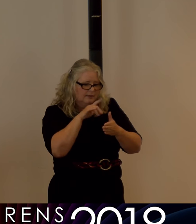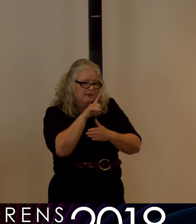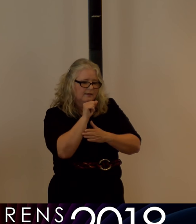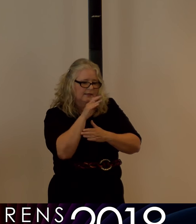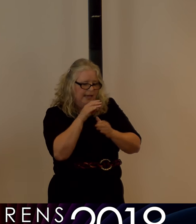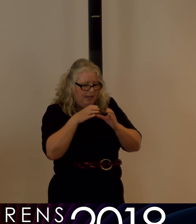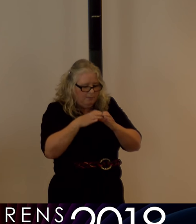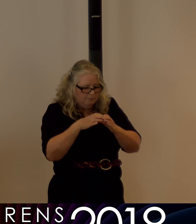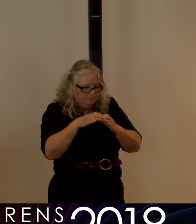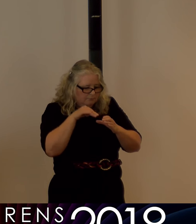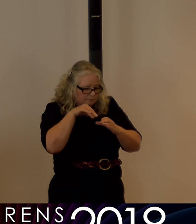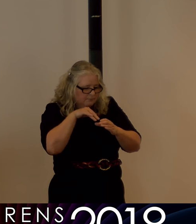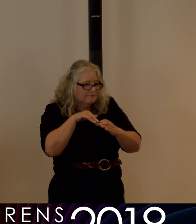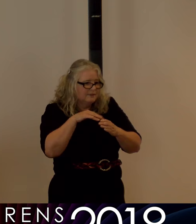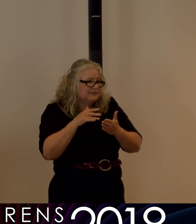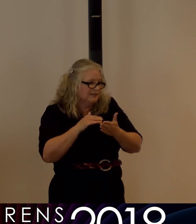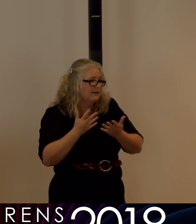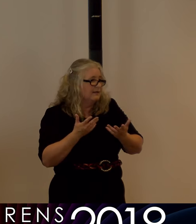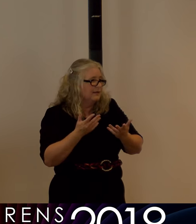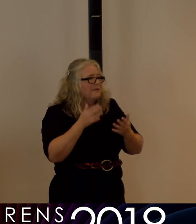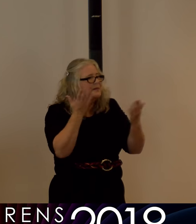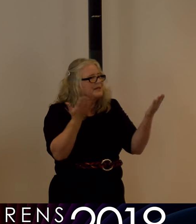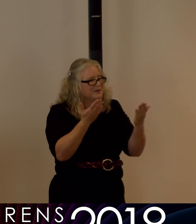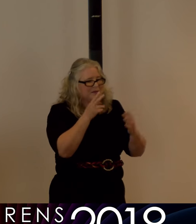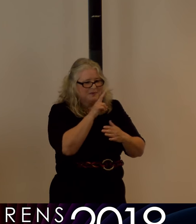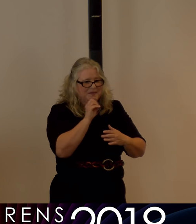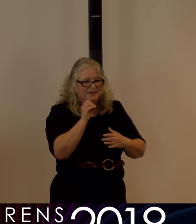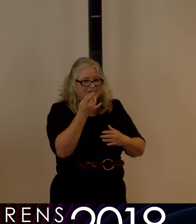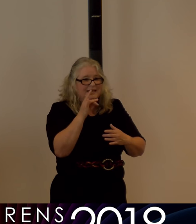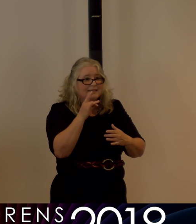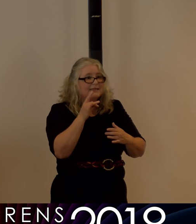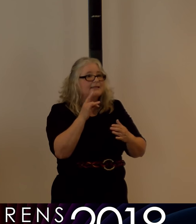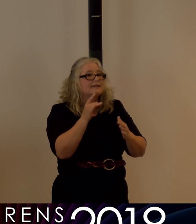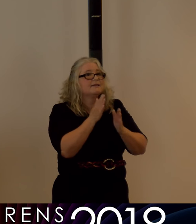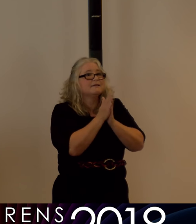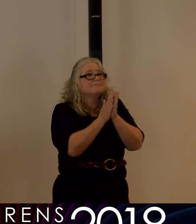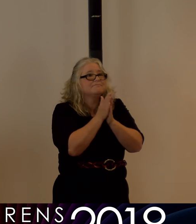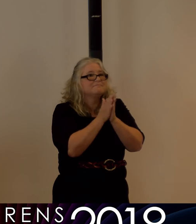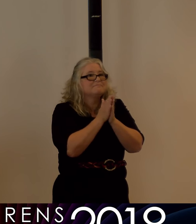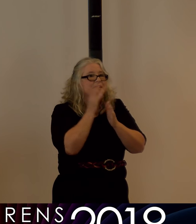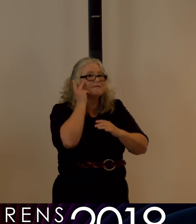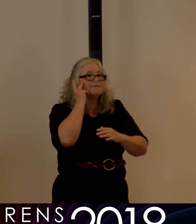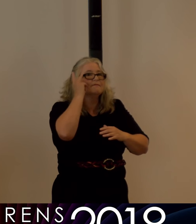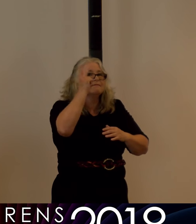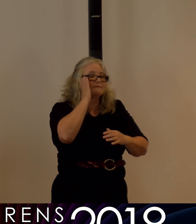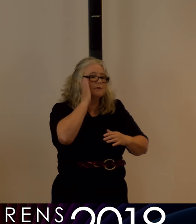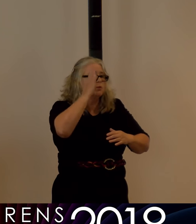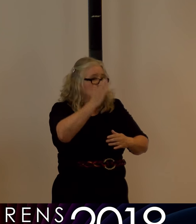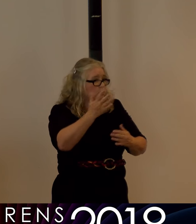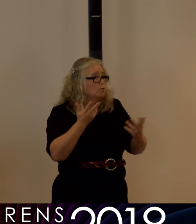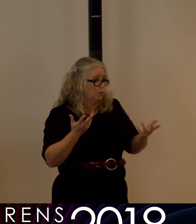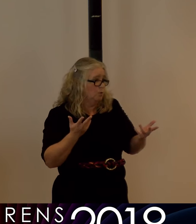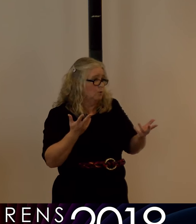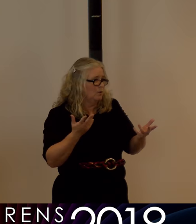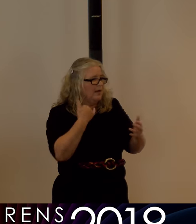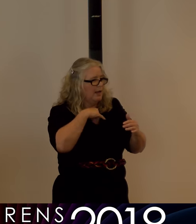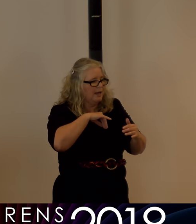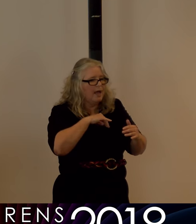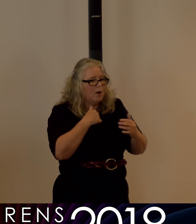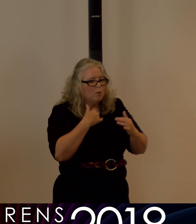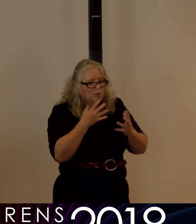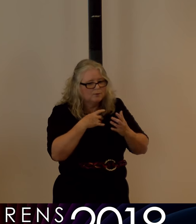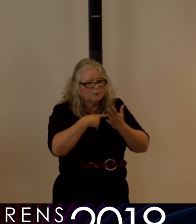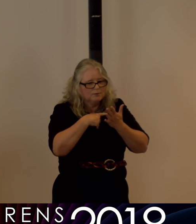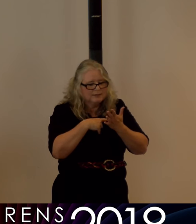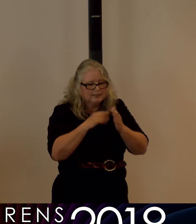in 2018, looking toward the future. So one of the things I'm going to talk about is how we arrive at an even